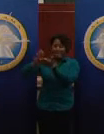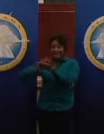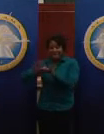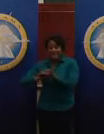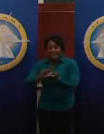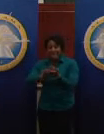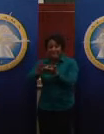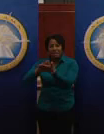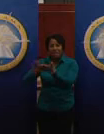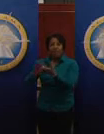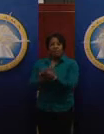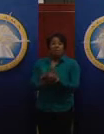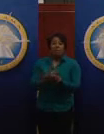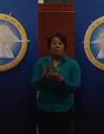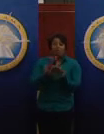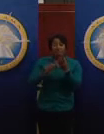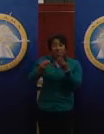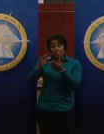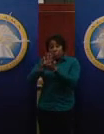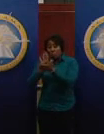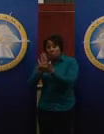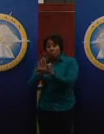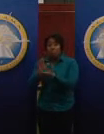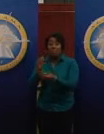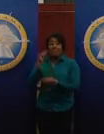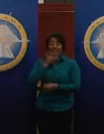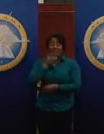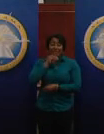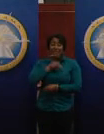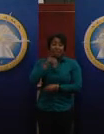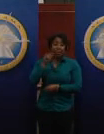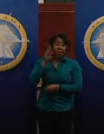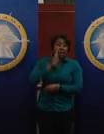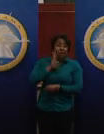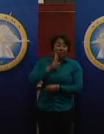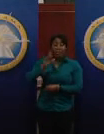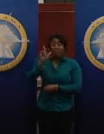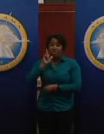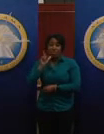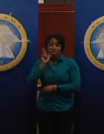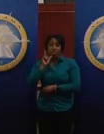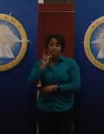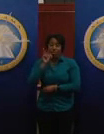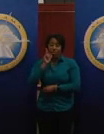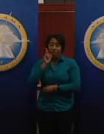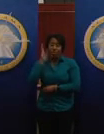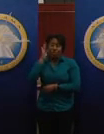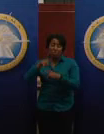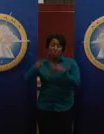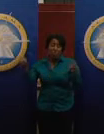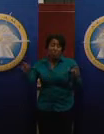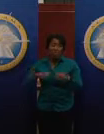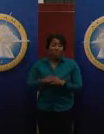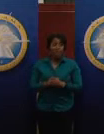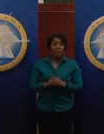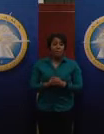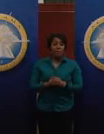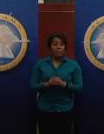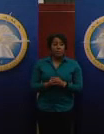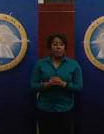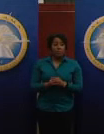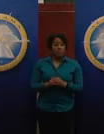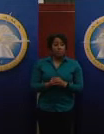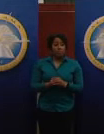some campuses, eating lunch will look different. Eating breakfast will look different. The school day may look different, but it'll